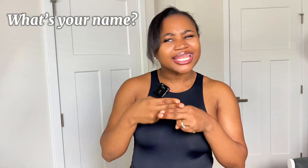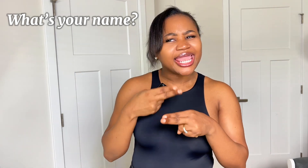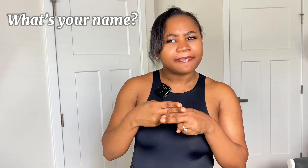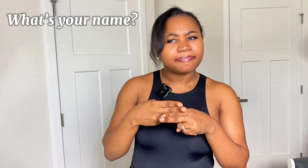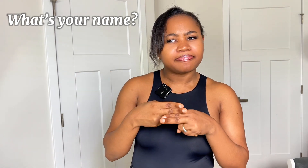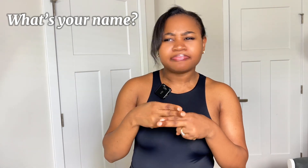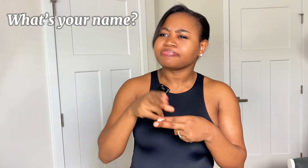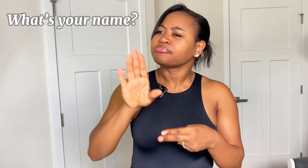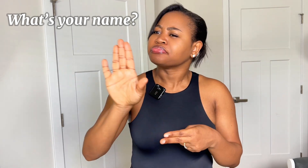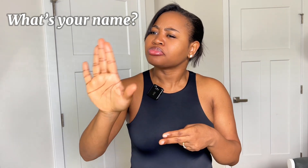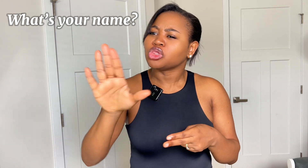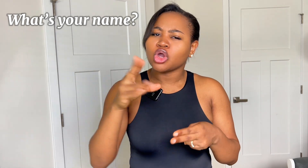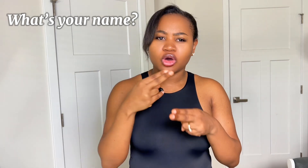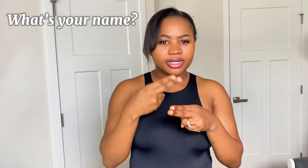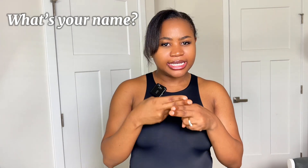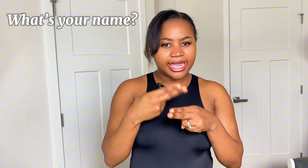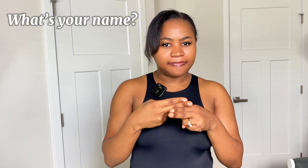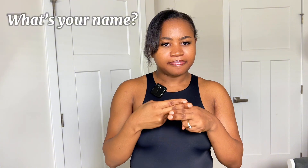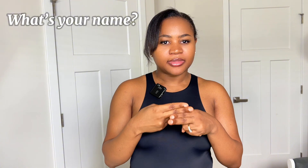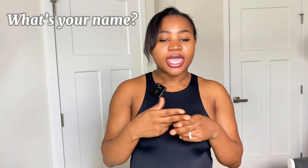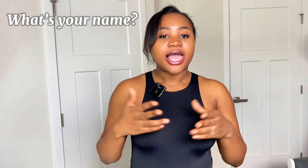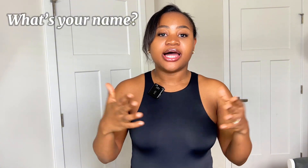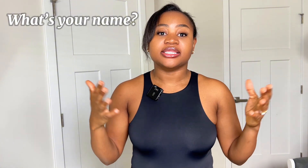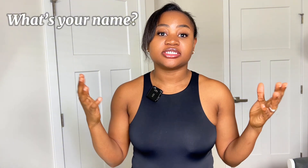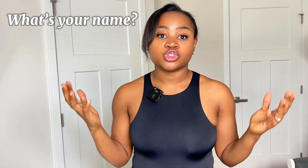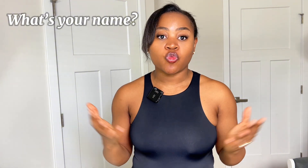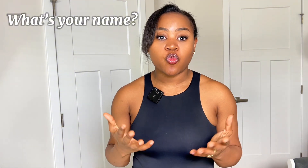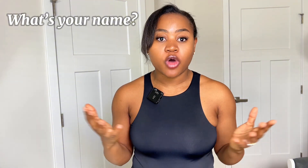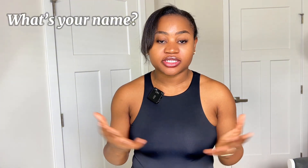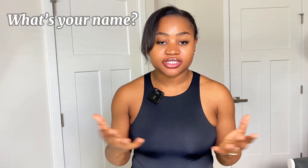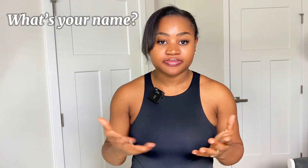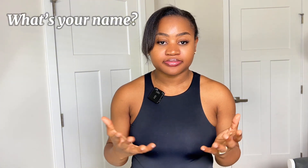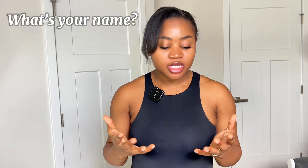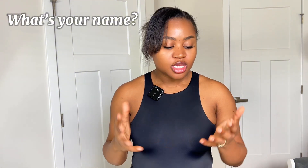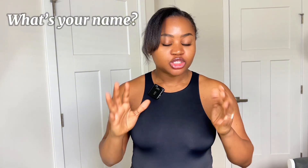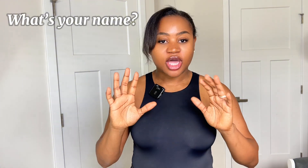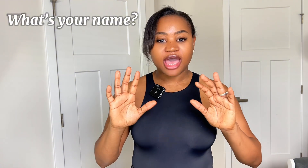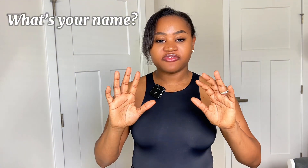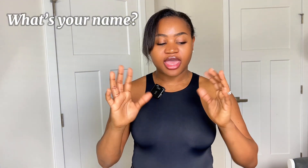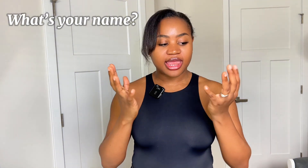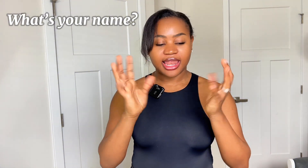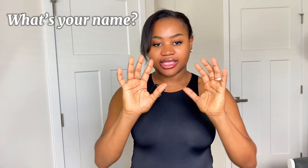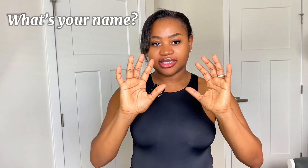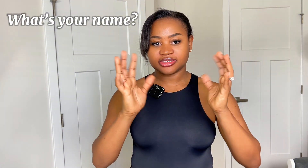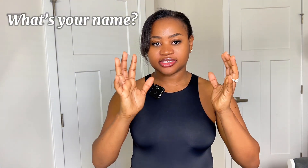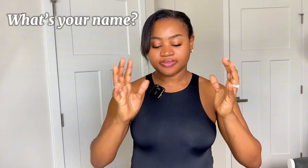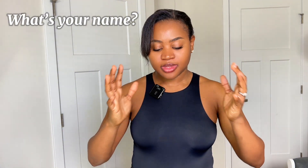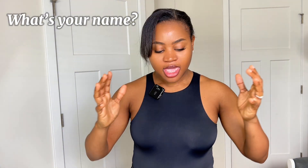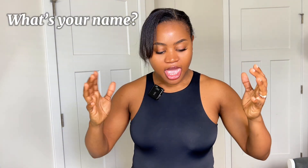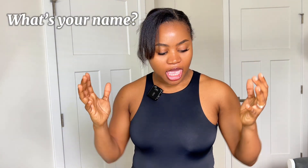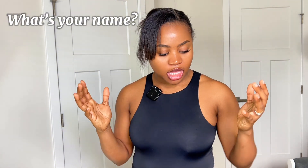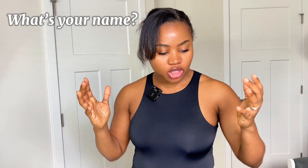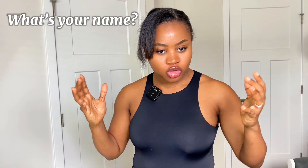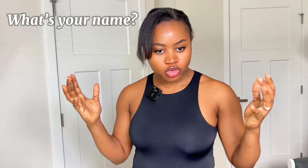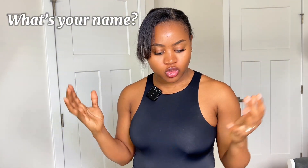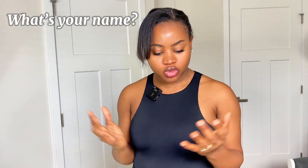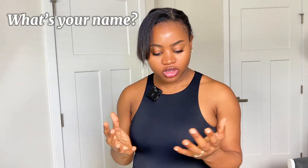name. Your name. And this is what. So have your hand like this and you do